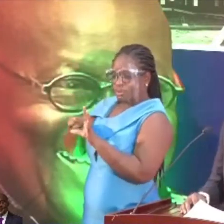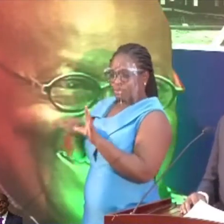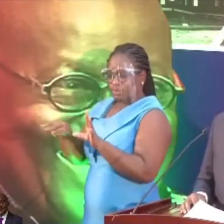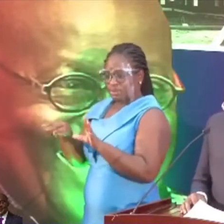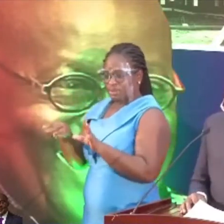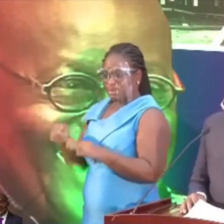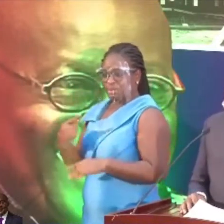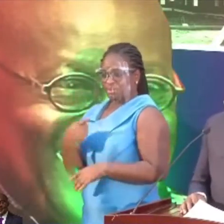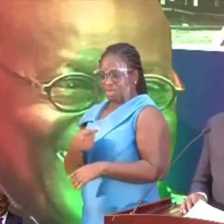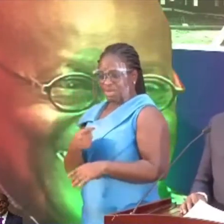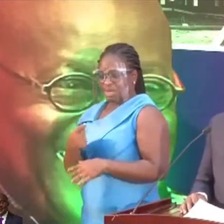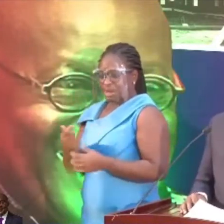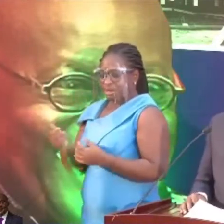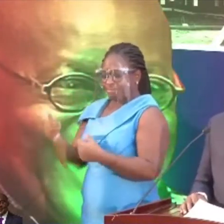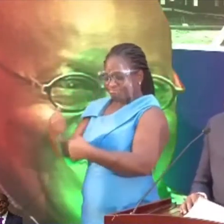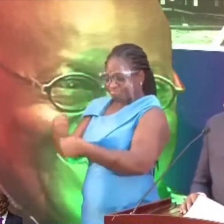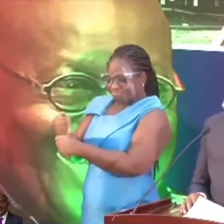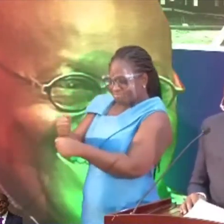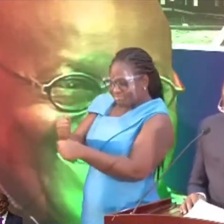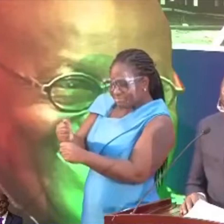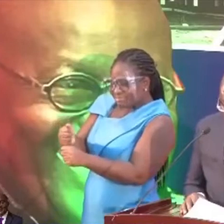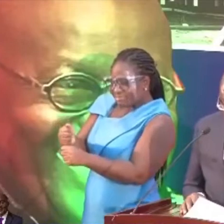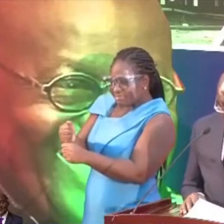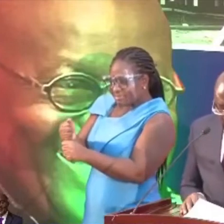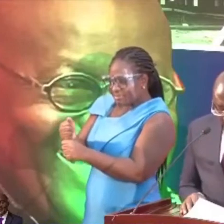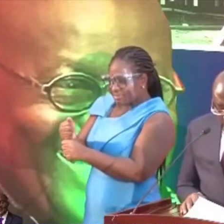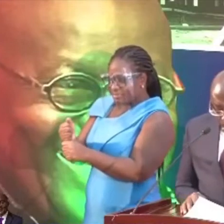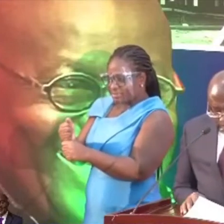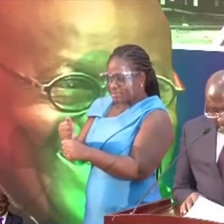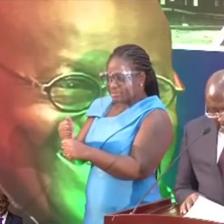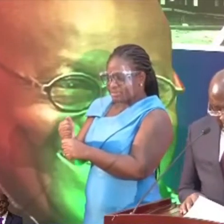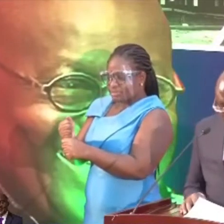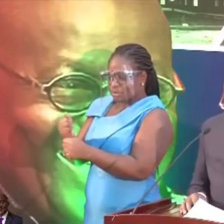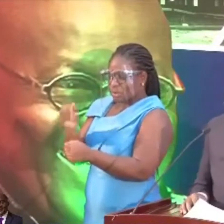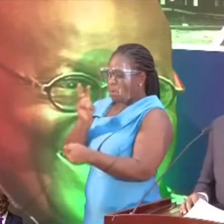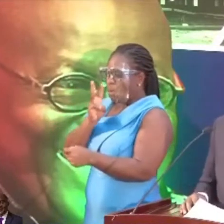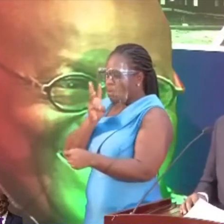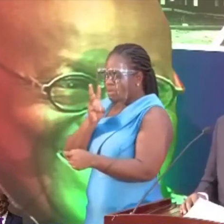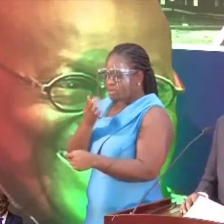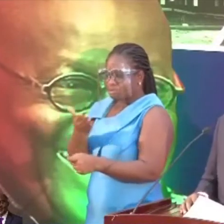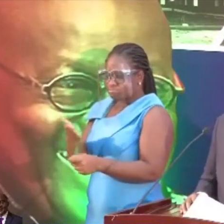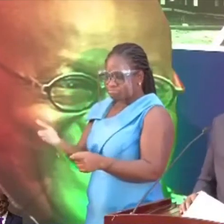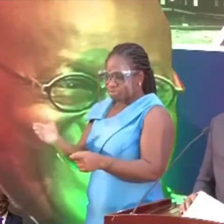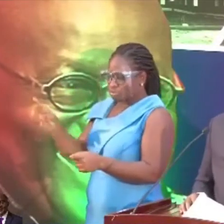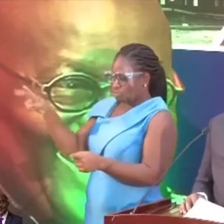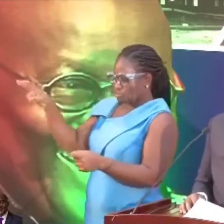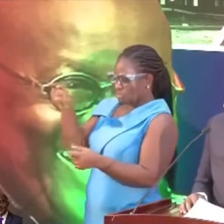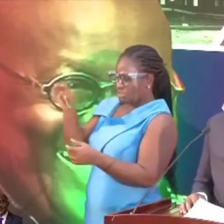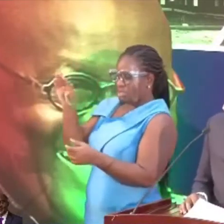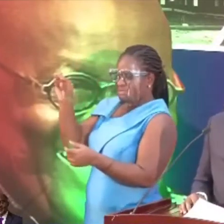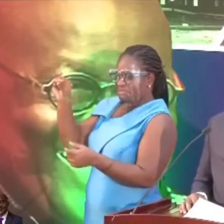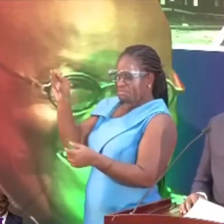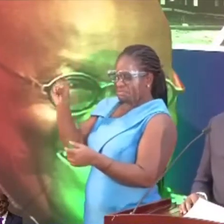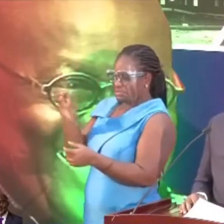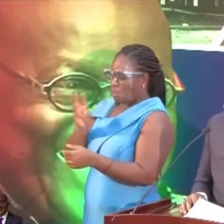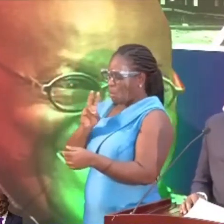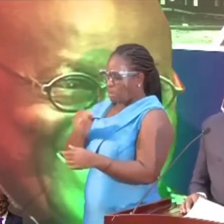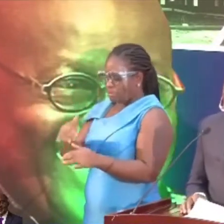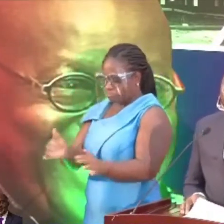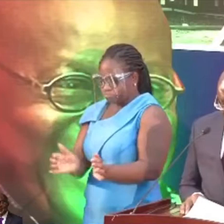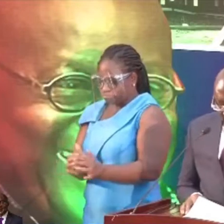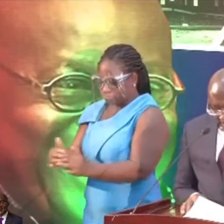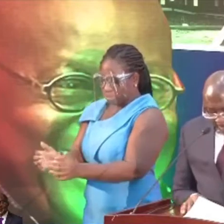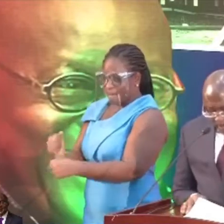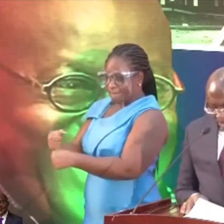we are rehabilitating the Lambusie, Hamile, and Hapa water systems, 250 boreholes under construction